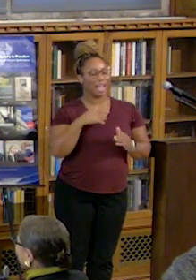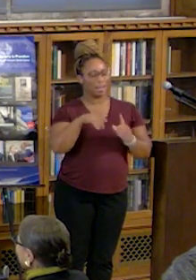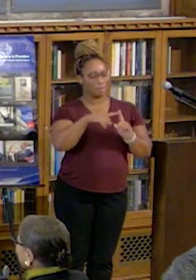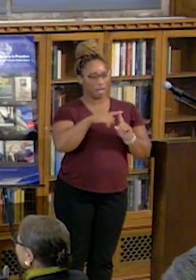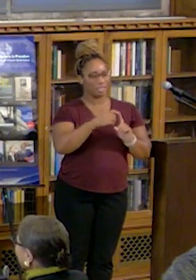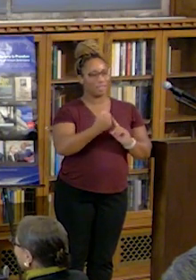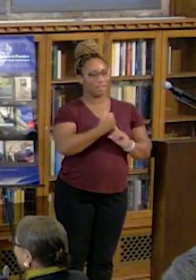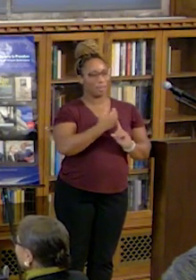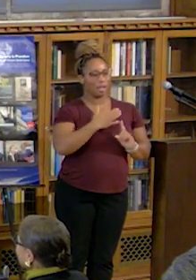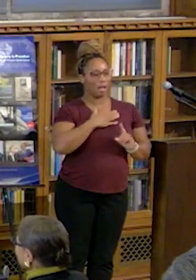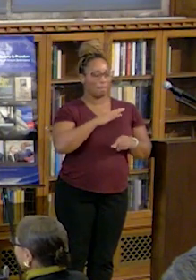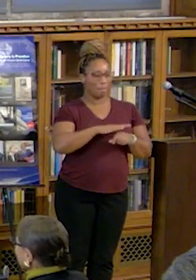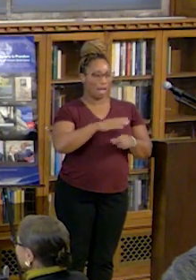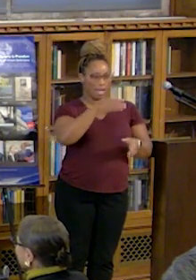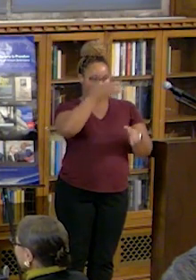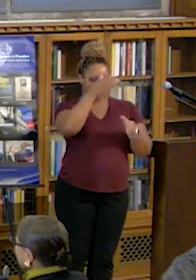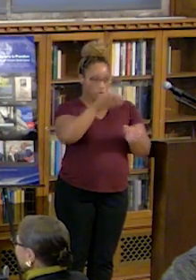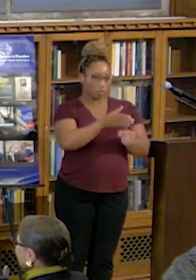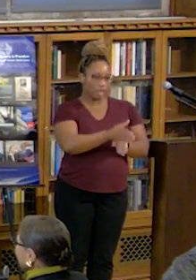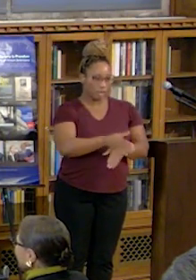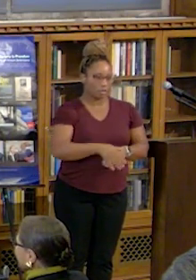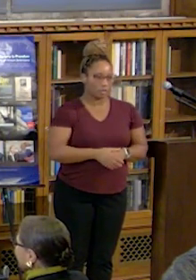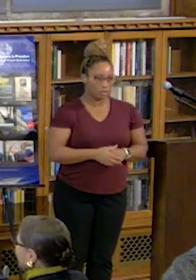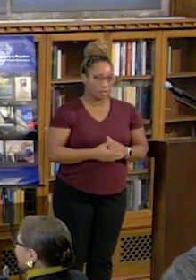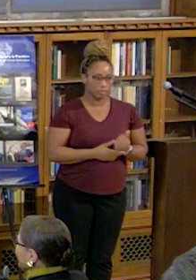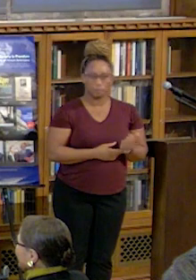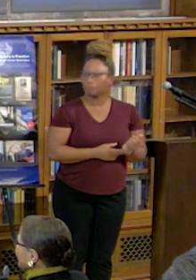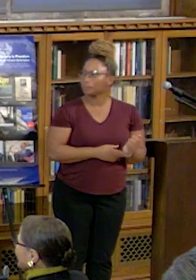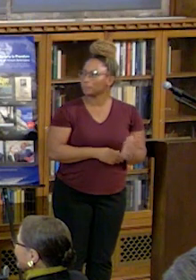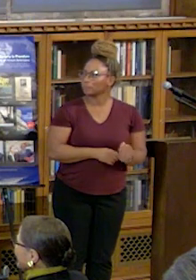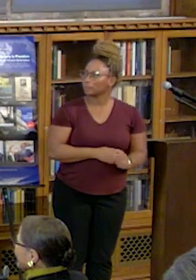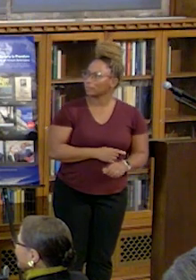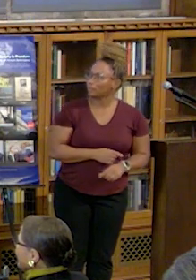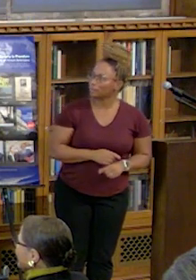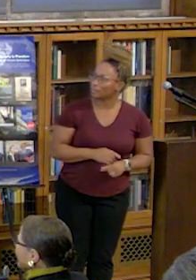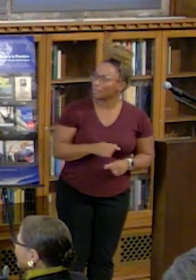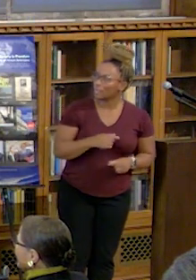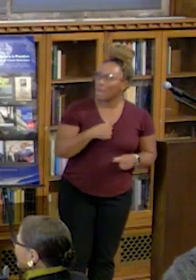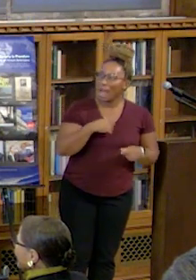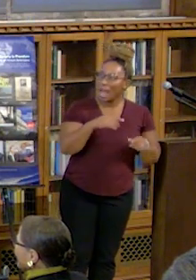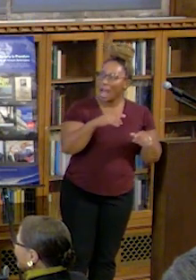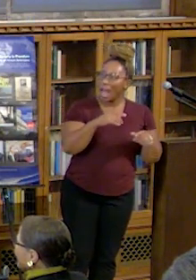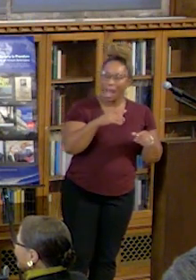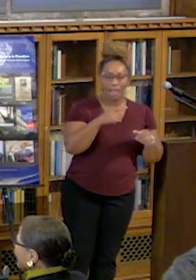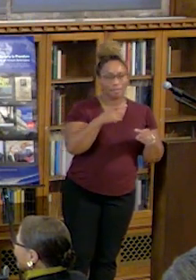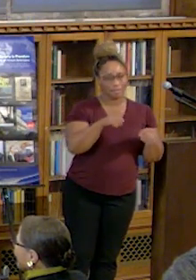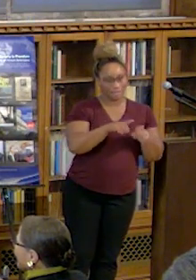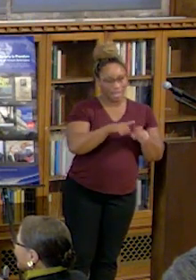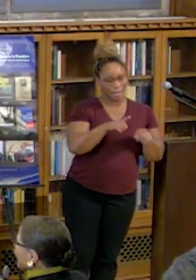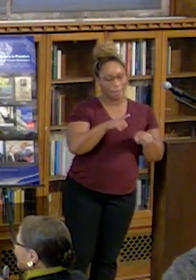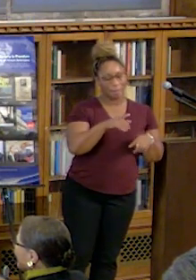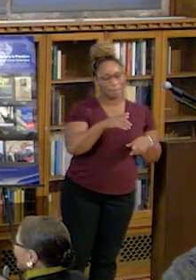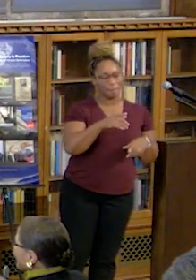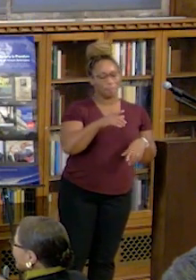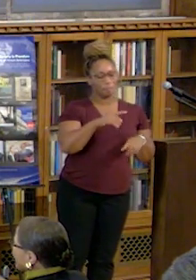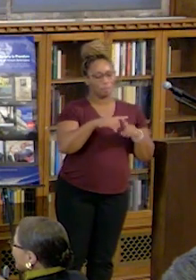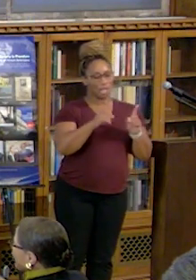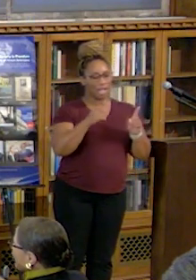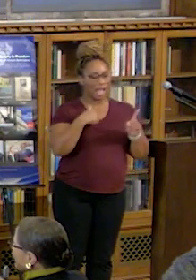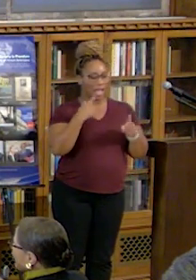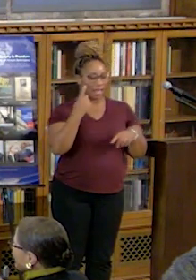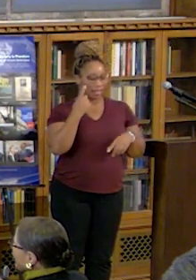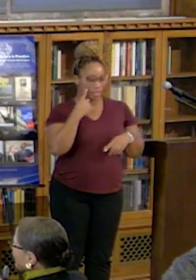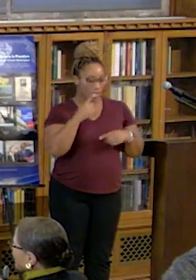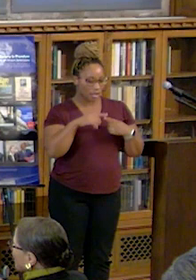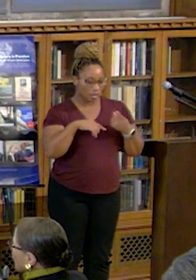positive impact on my scholarly career I believe I am almost going to Echo that um but I